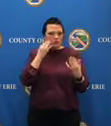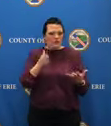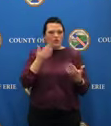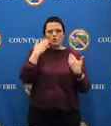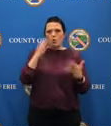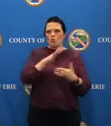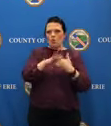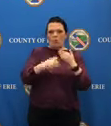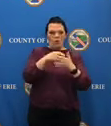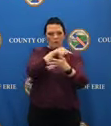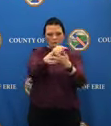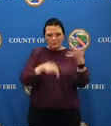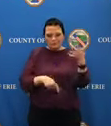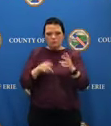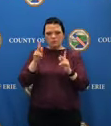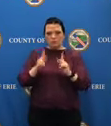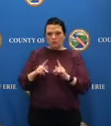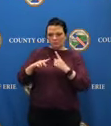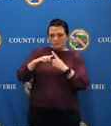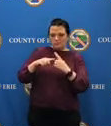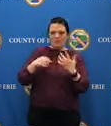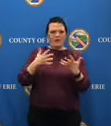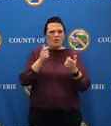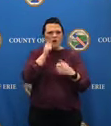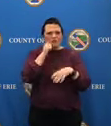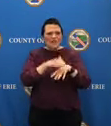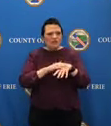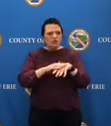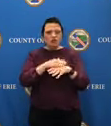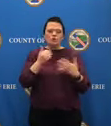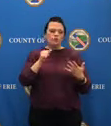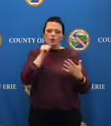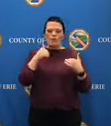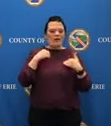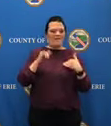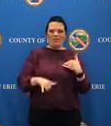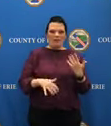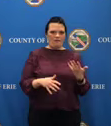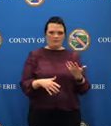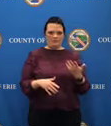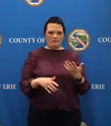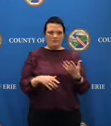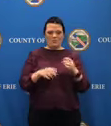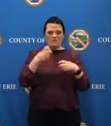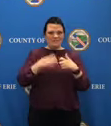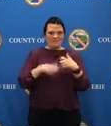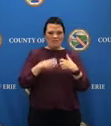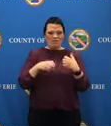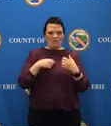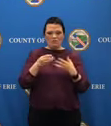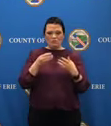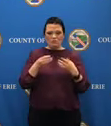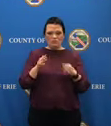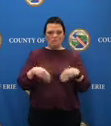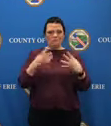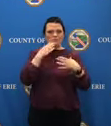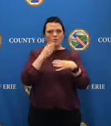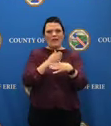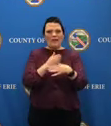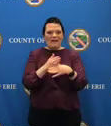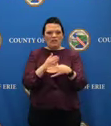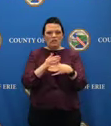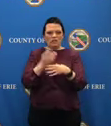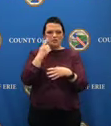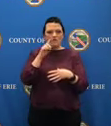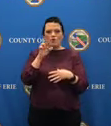positive. People have asked us for racial data. We don't always get that, so it's very difficult to do an average on the race for the